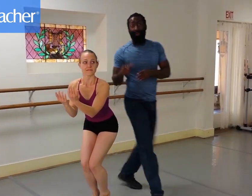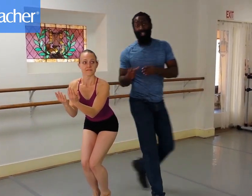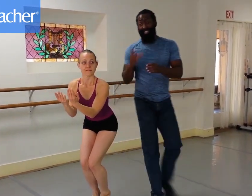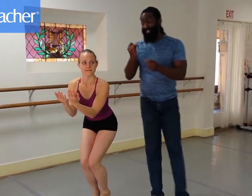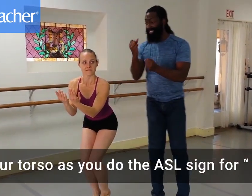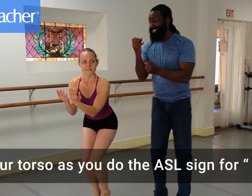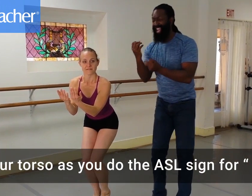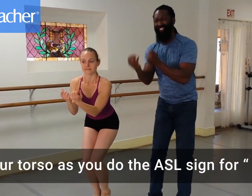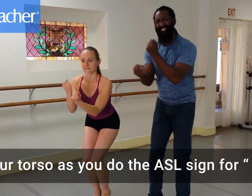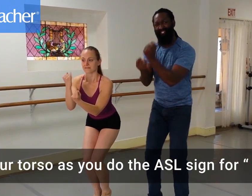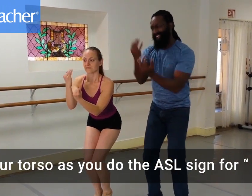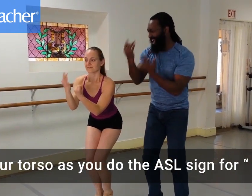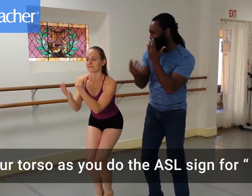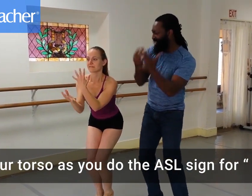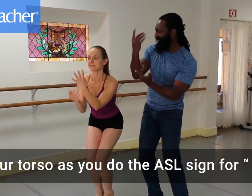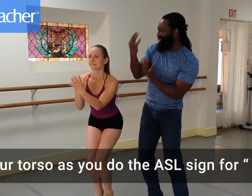You're going to just like a fire,